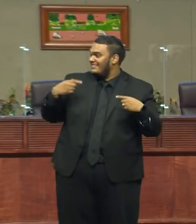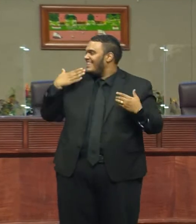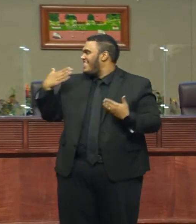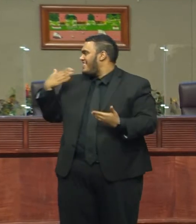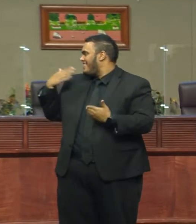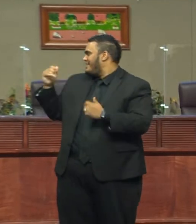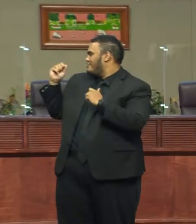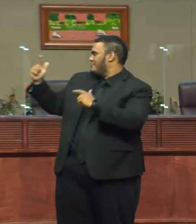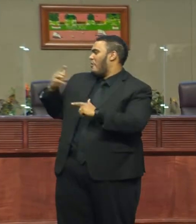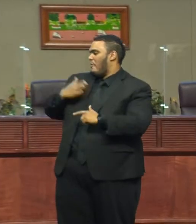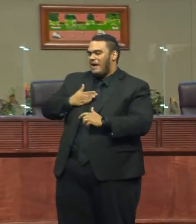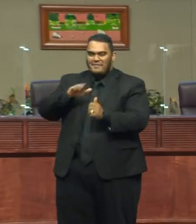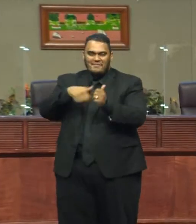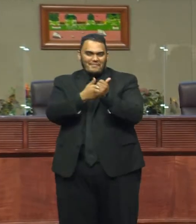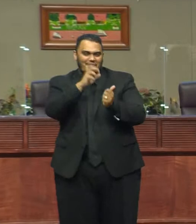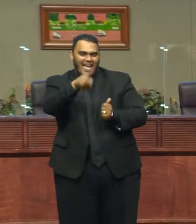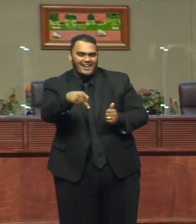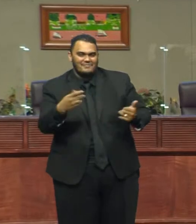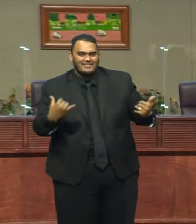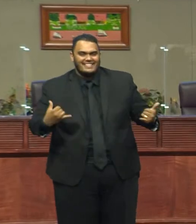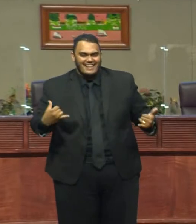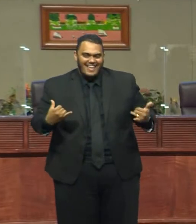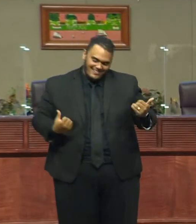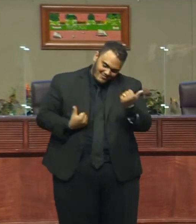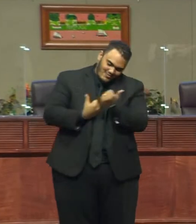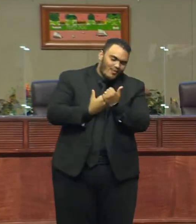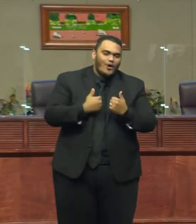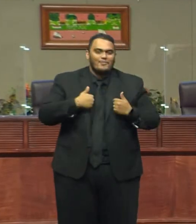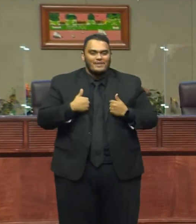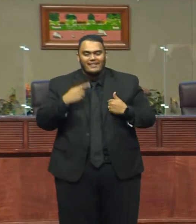came today to answer the tough questions.